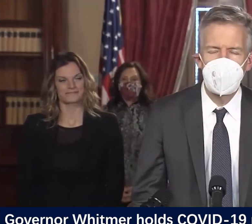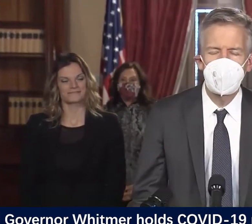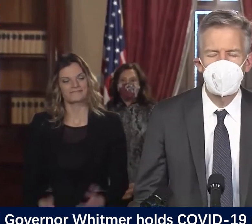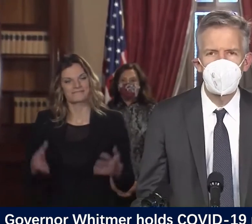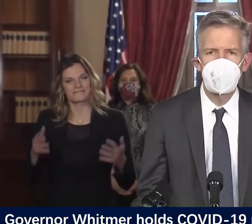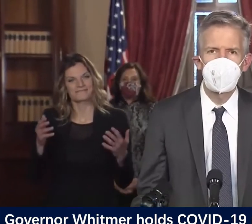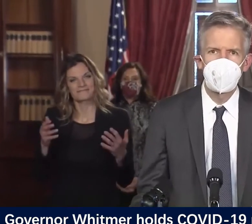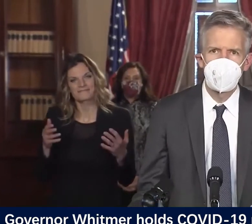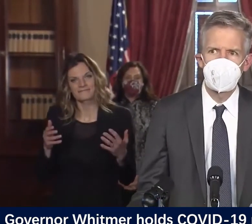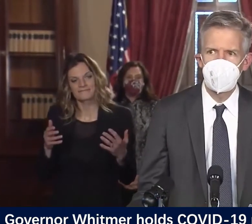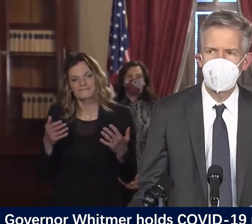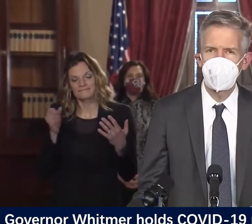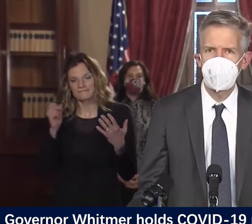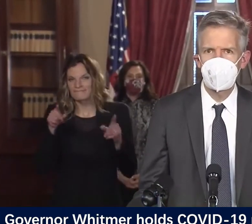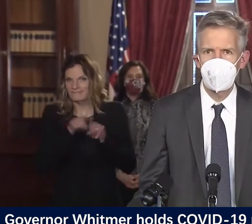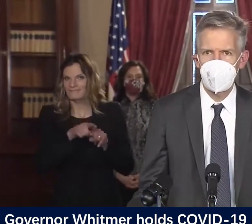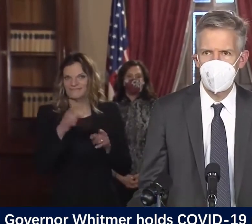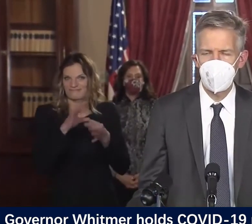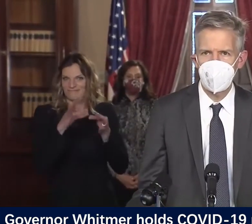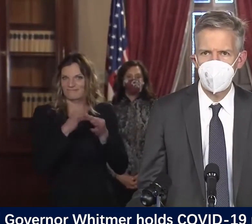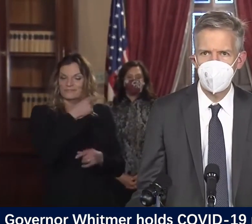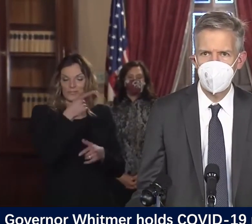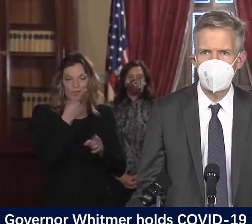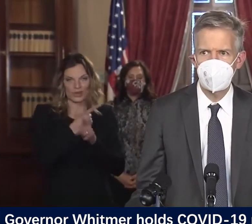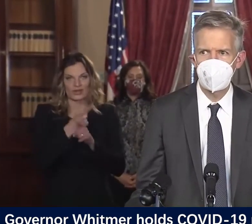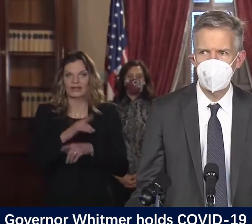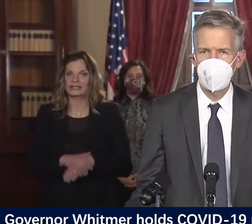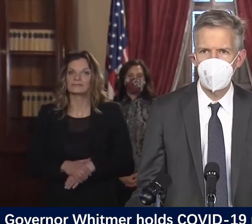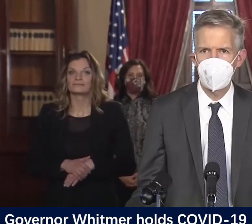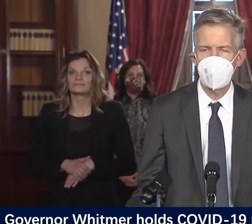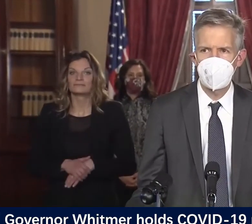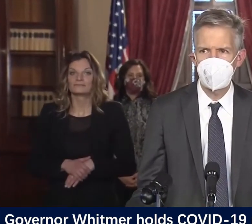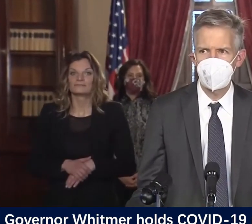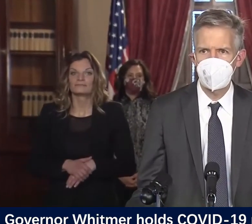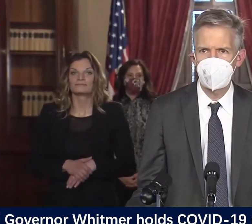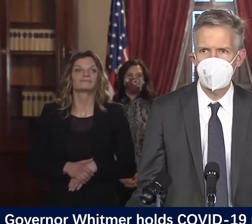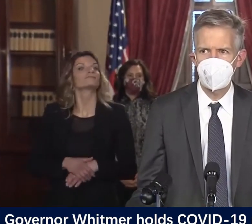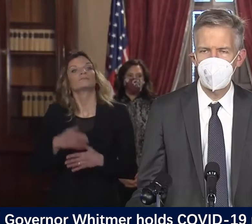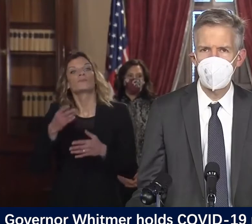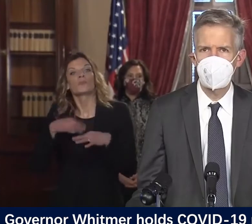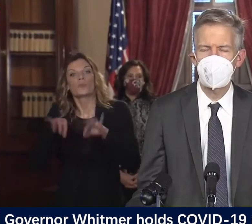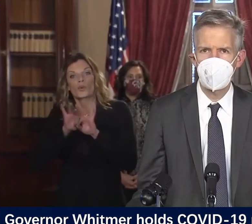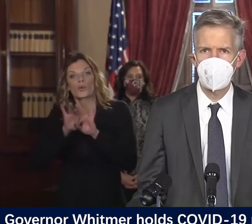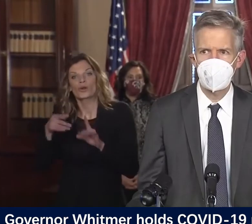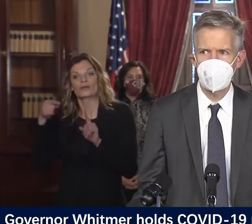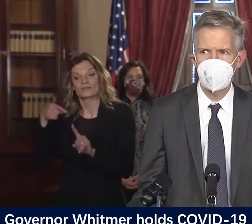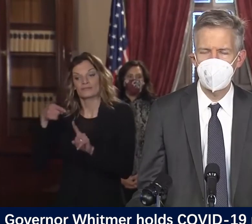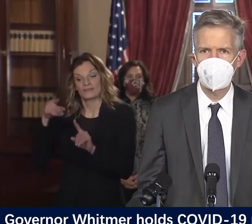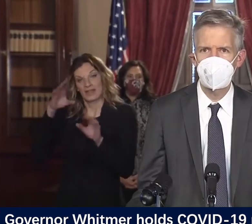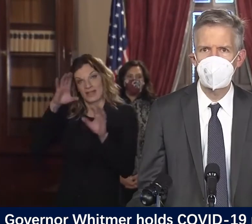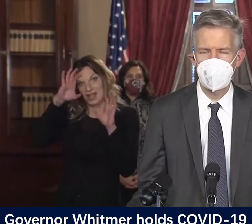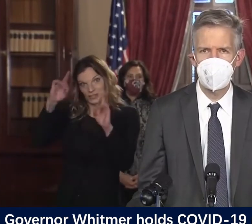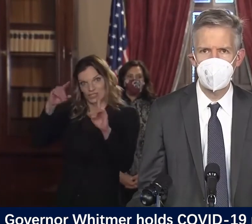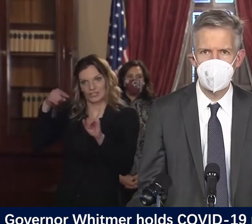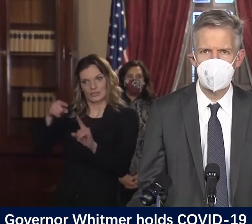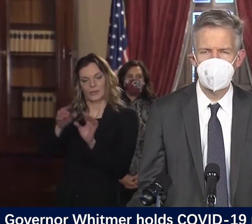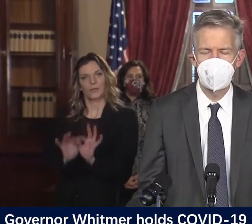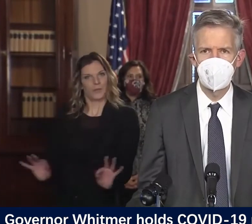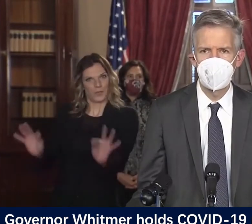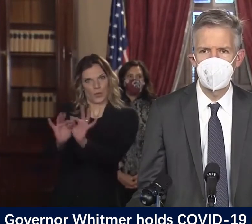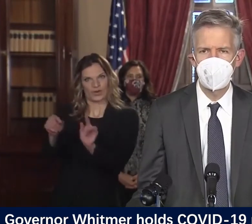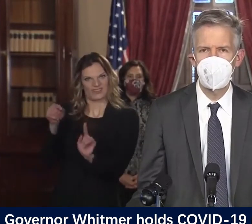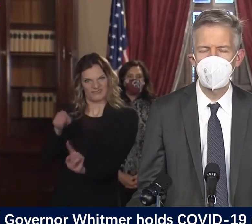Yeah, just to add to what the governor said, the first priority is reopening high schools for education and sustaining